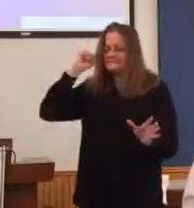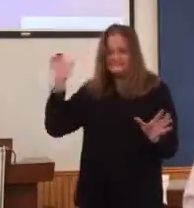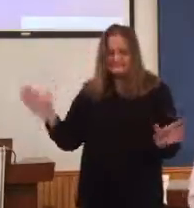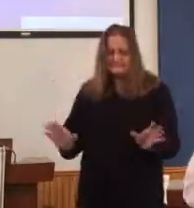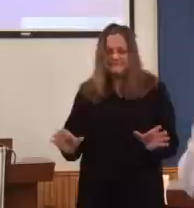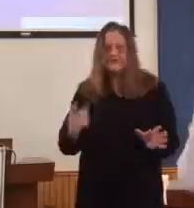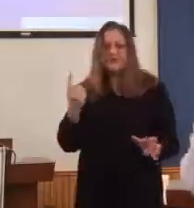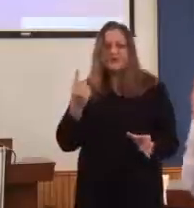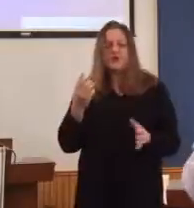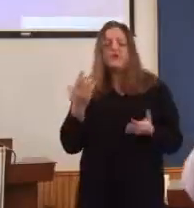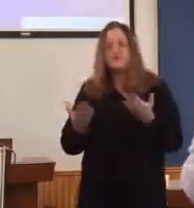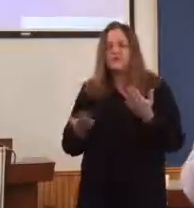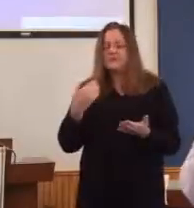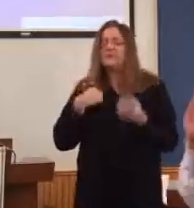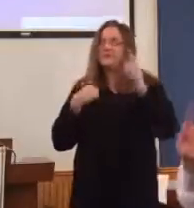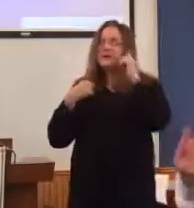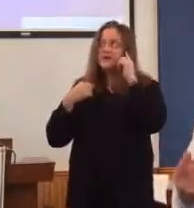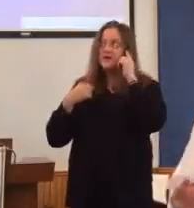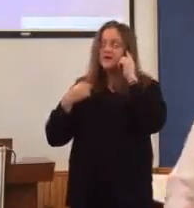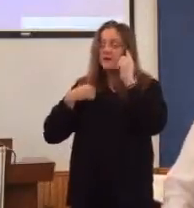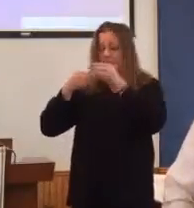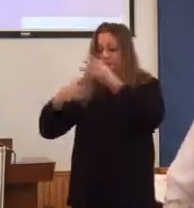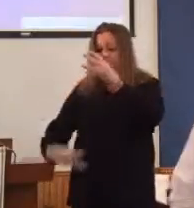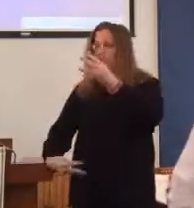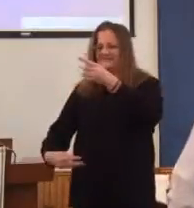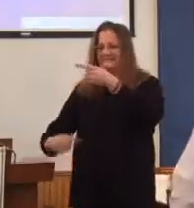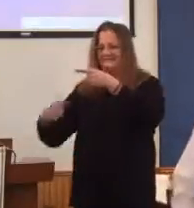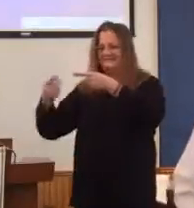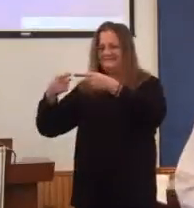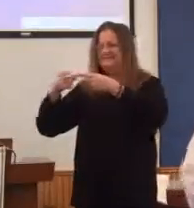something to do that answers one of those calls.